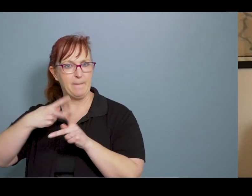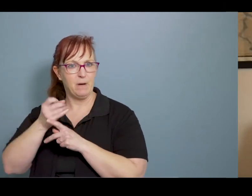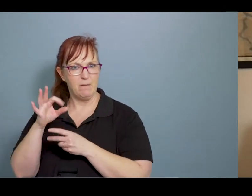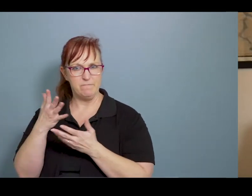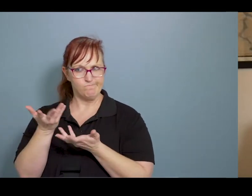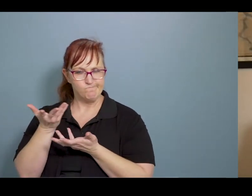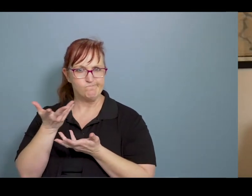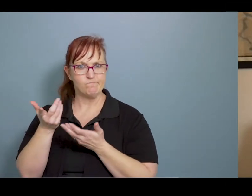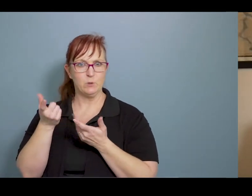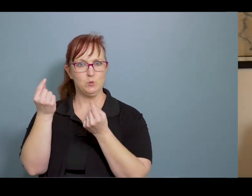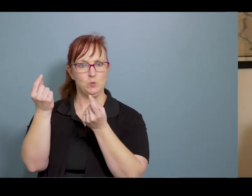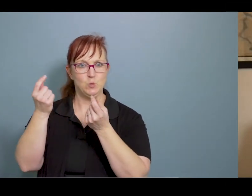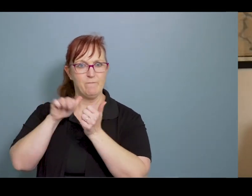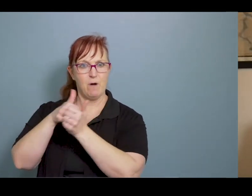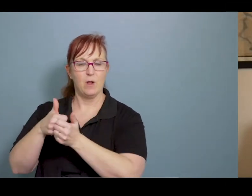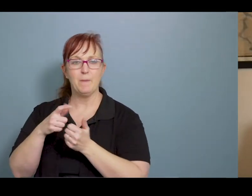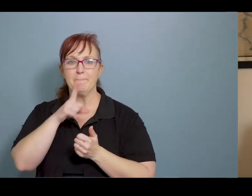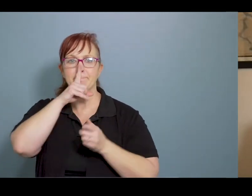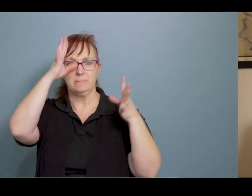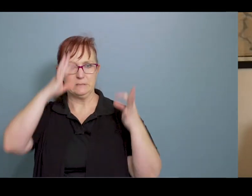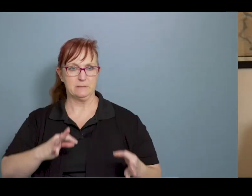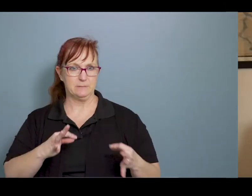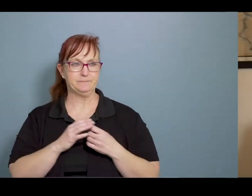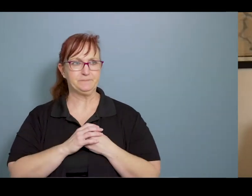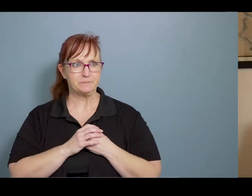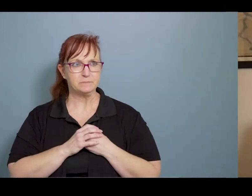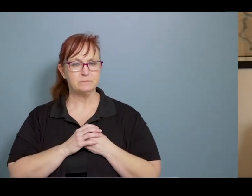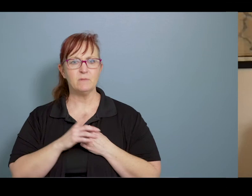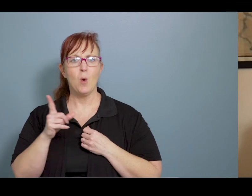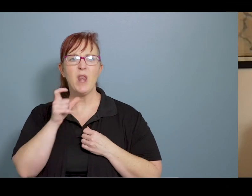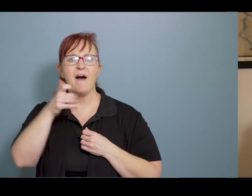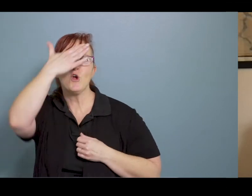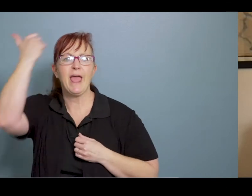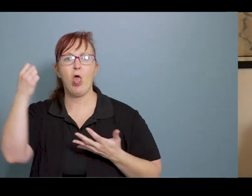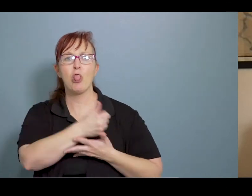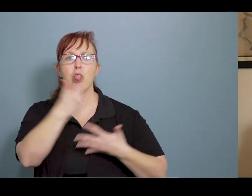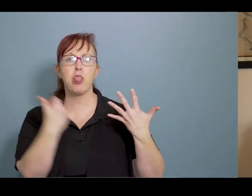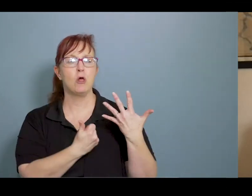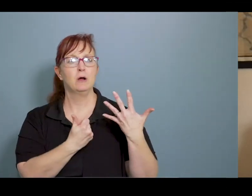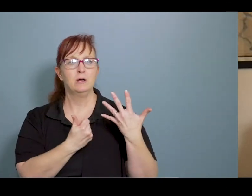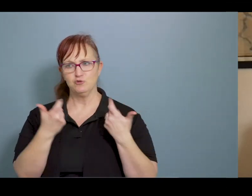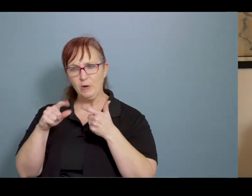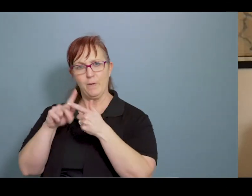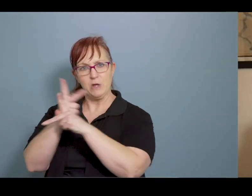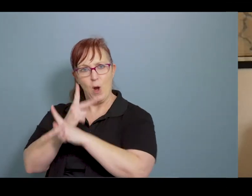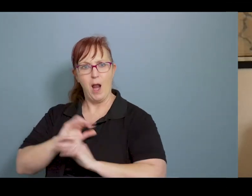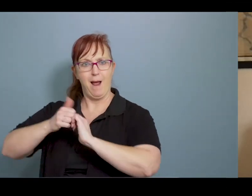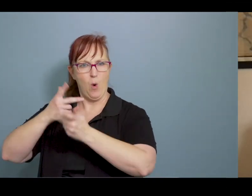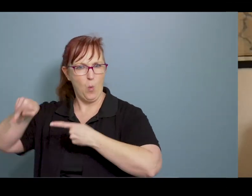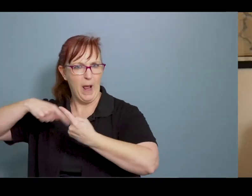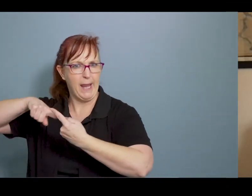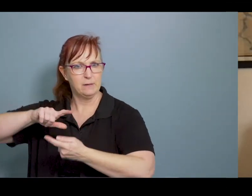guidance that way. So it certainly has not been shelved, but it's just being retooled, I think is